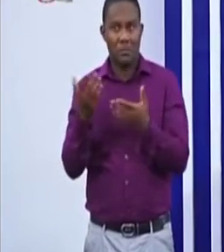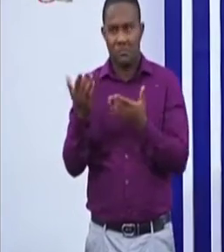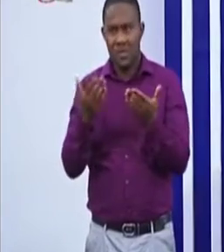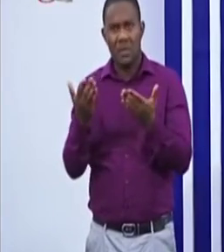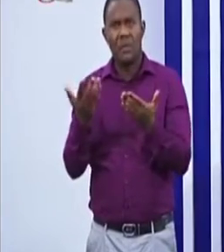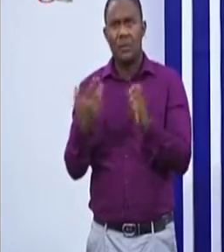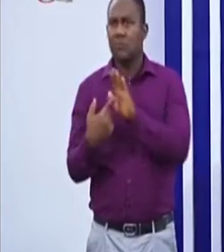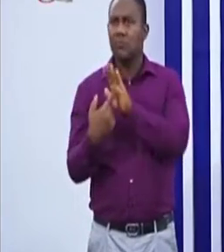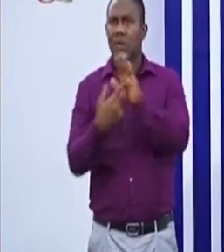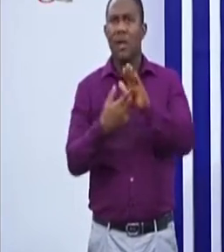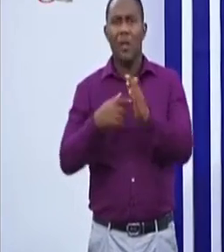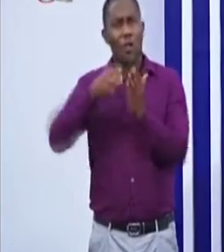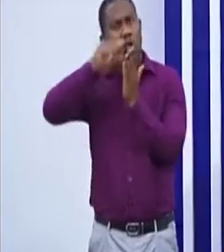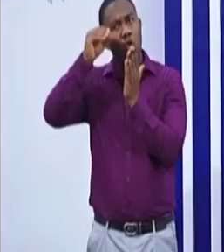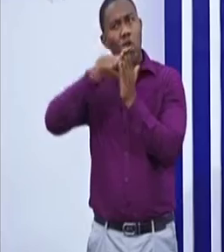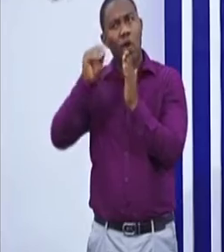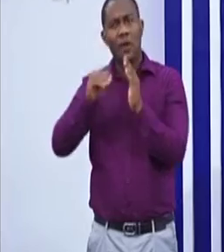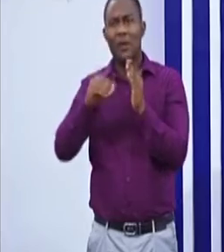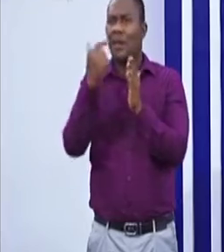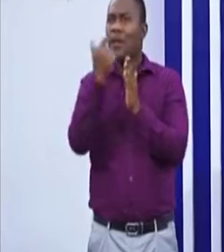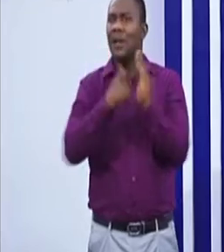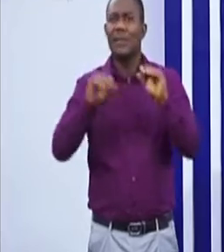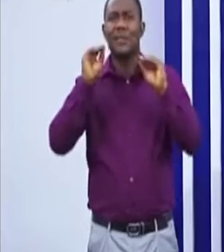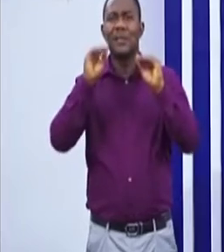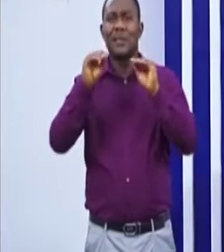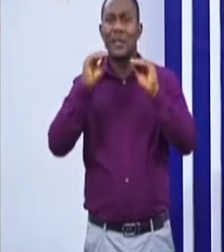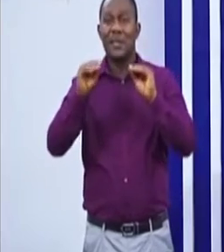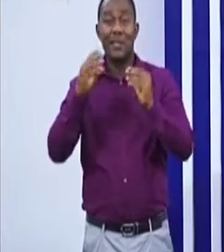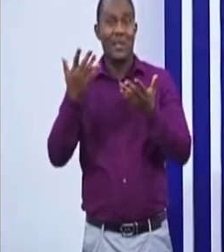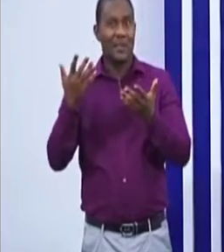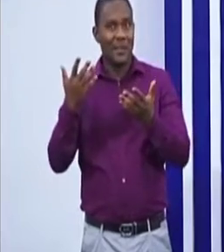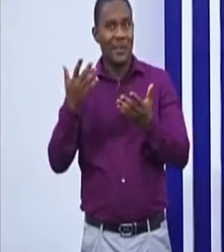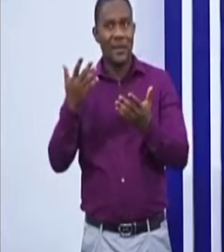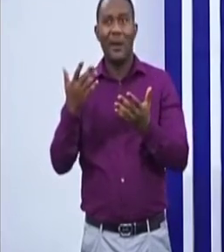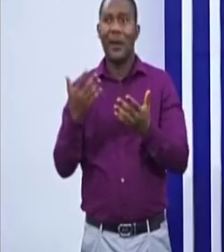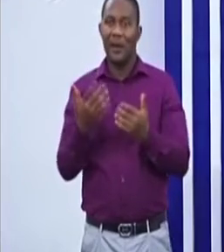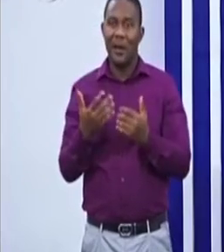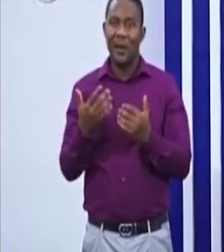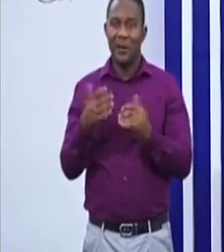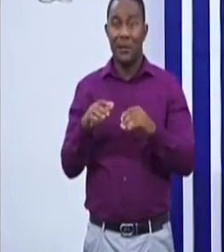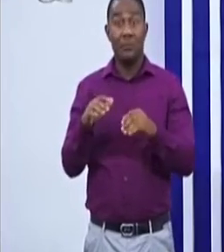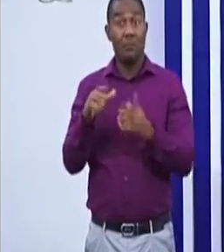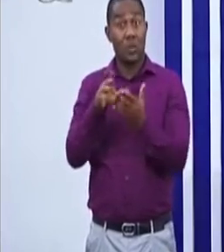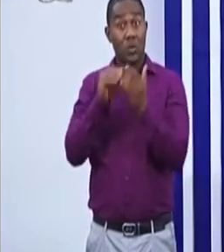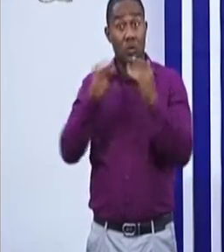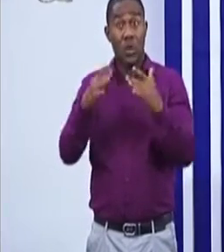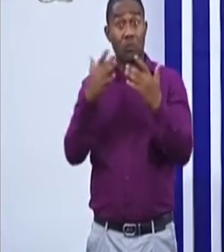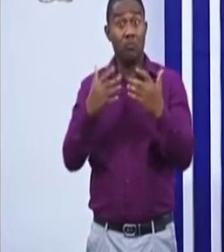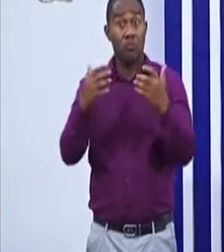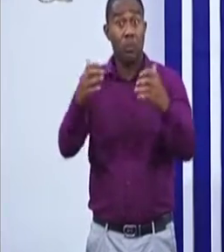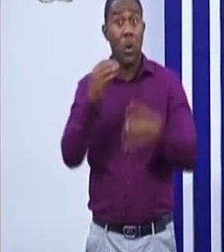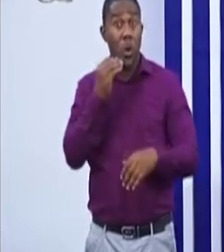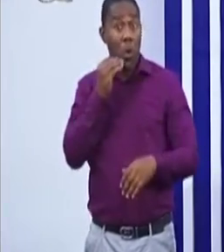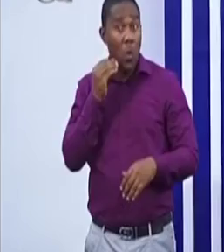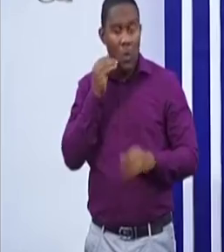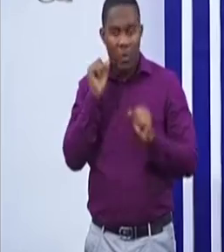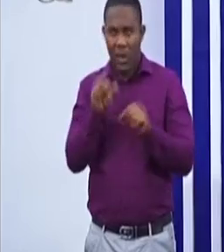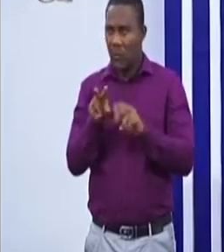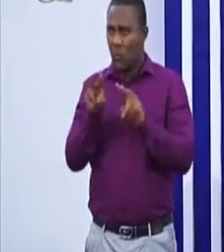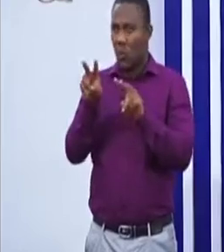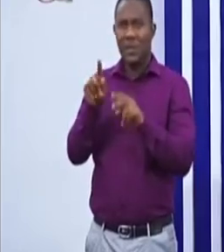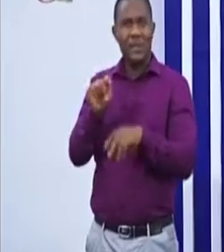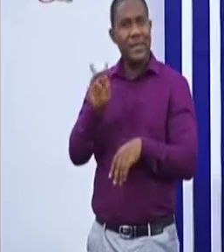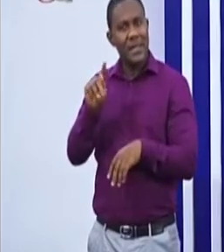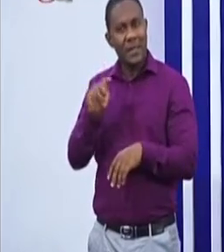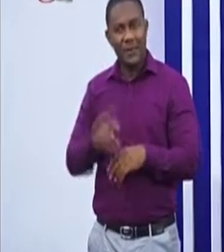Ghana Learning TV so that our children that are at home can also use this project. We're